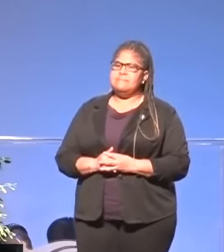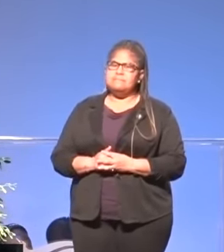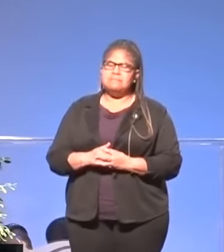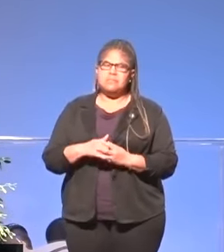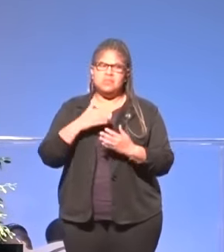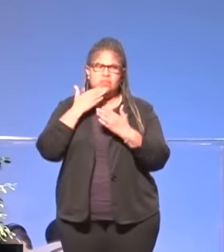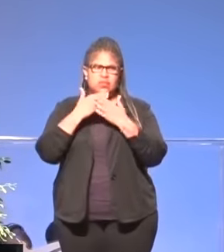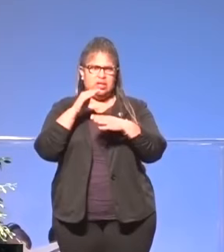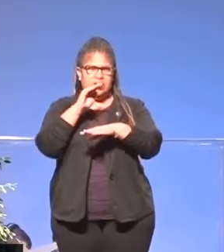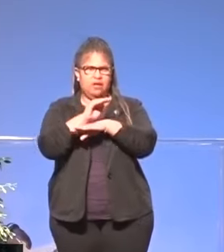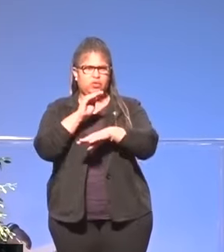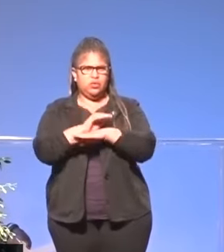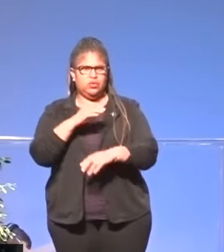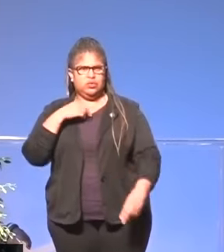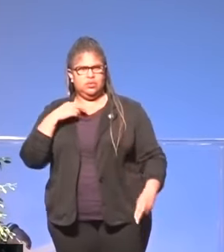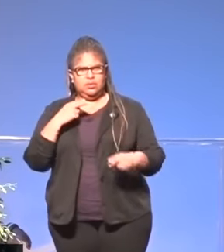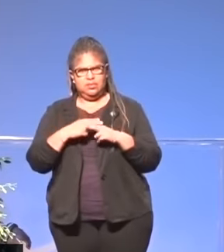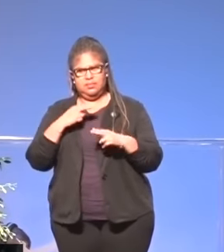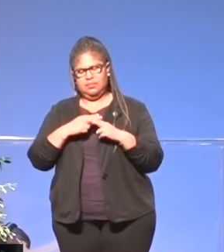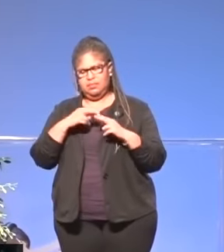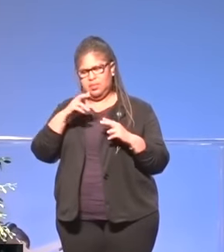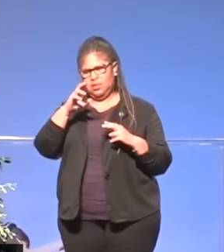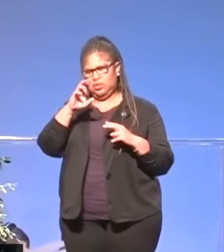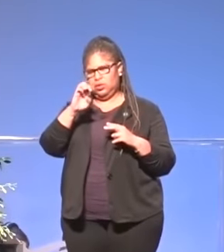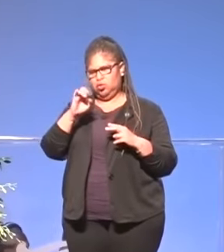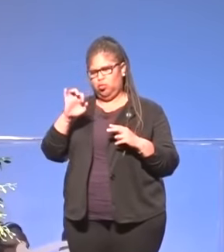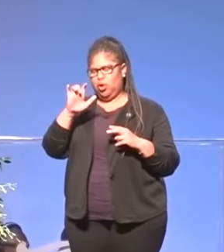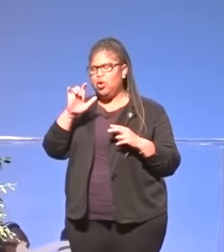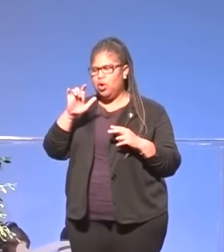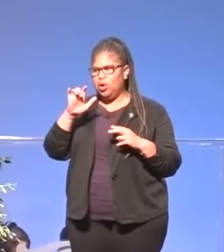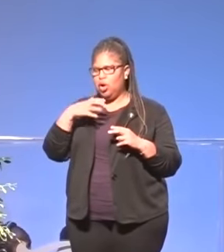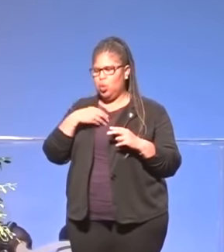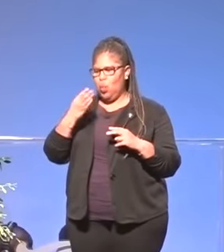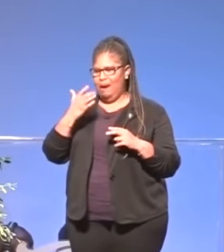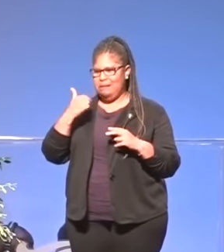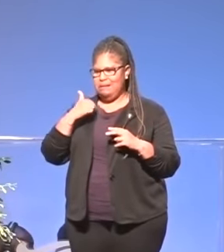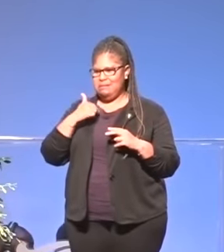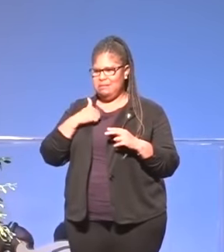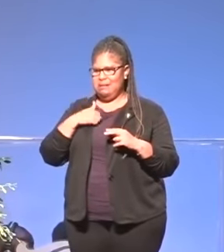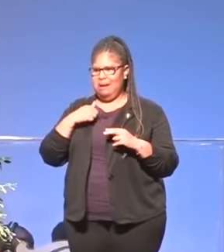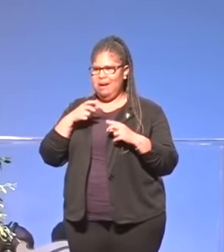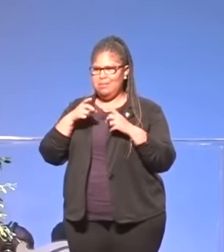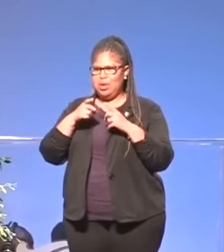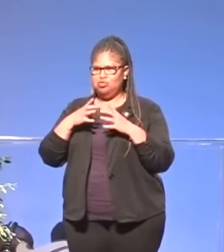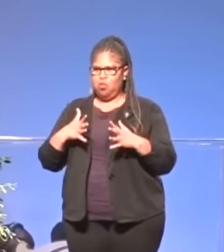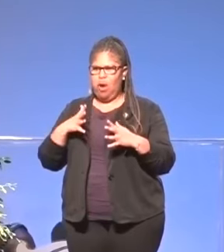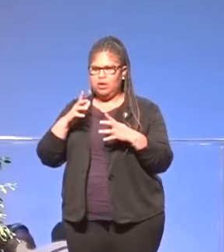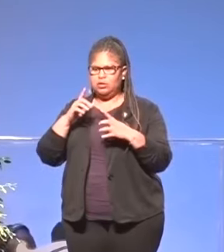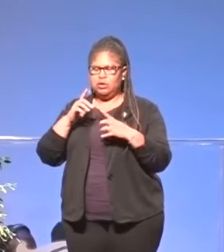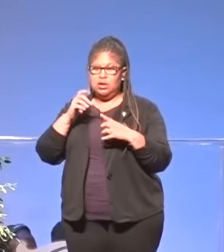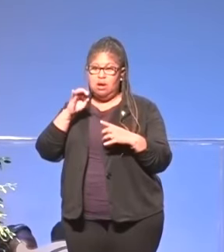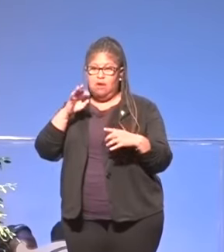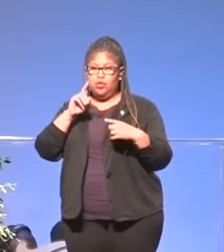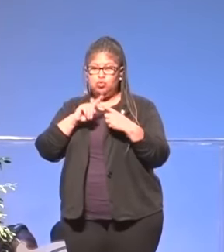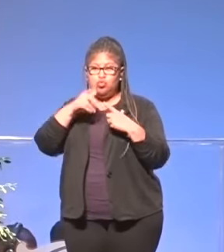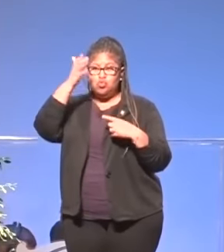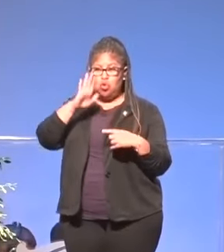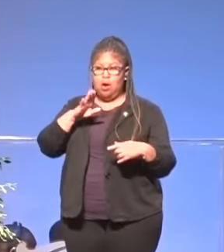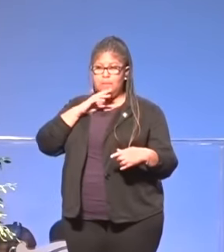Good afternoon. Uh my name is Sirill White and I am the director of To God Be the Glory Sports.